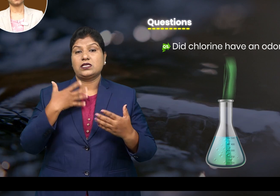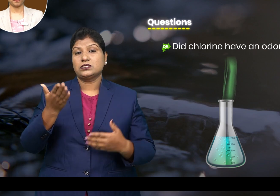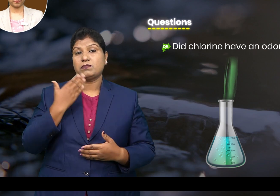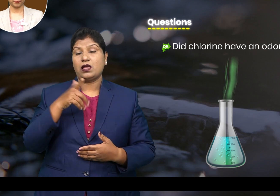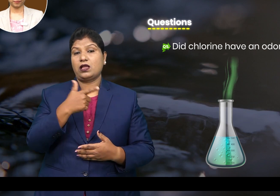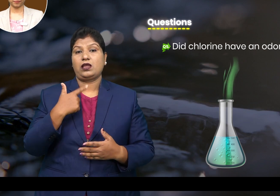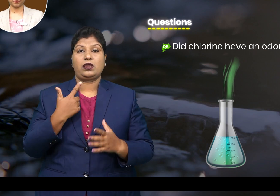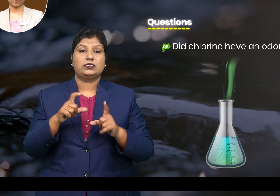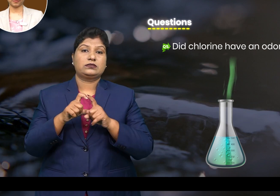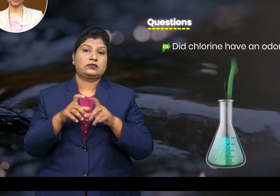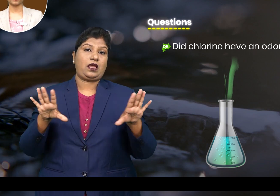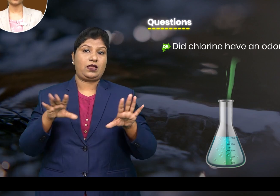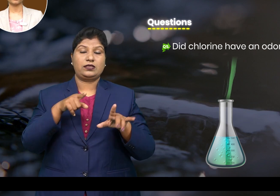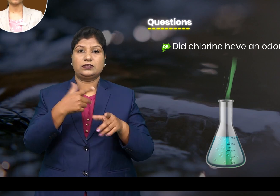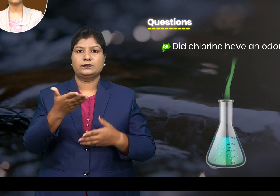breathe.